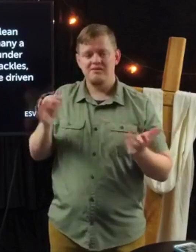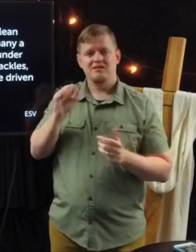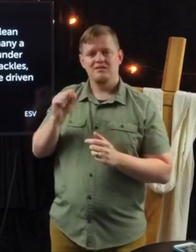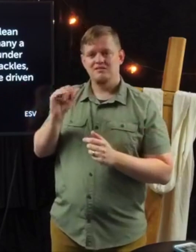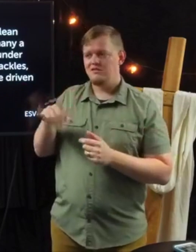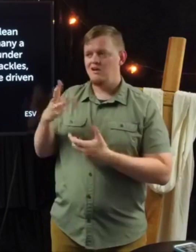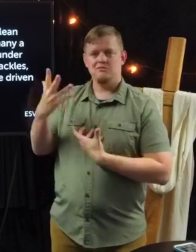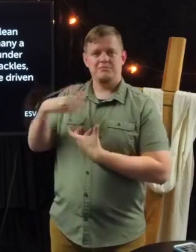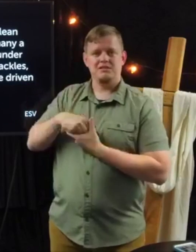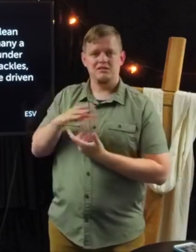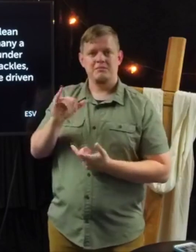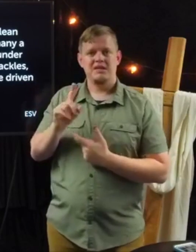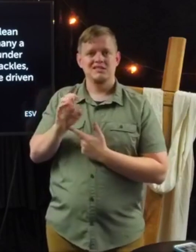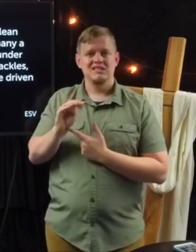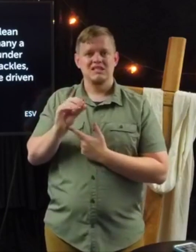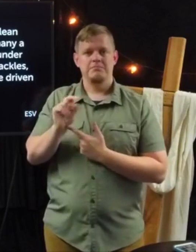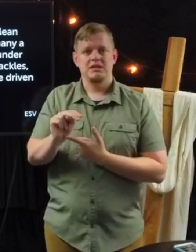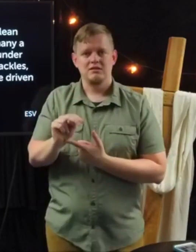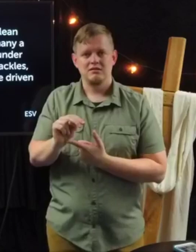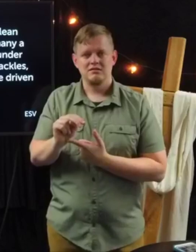know is that he has been possessed by demons.